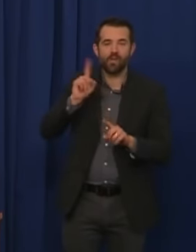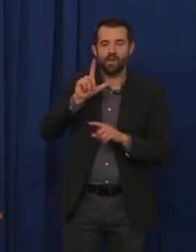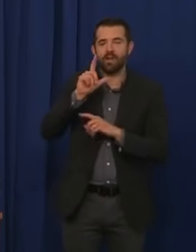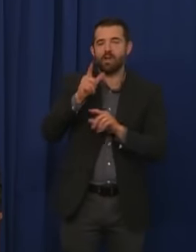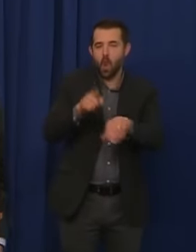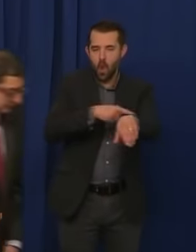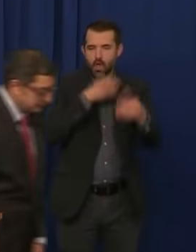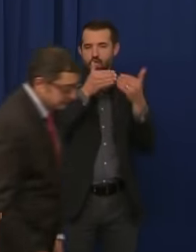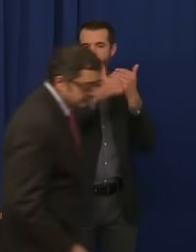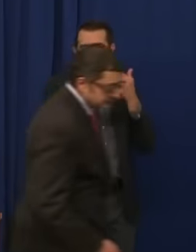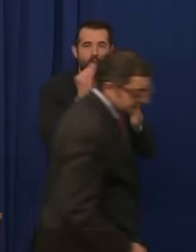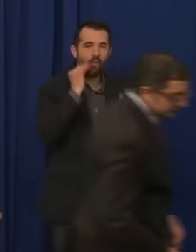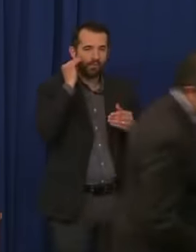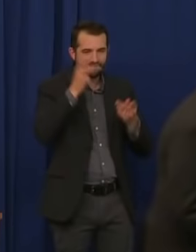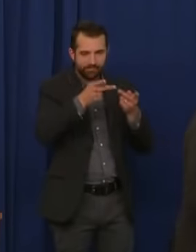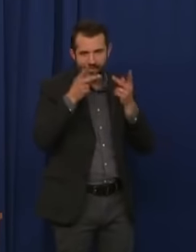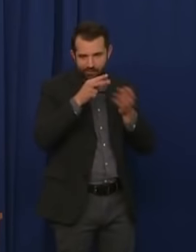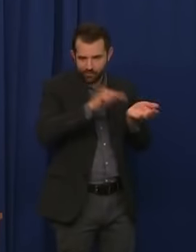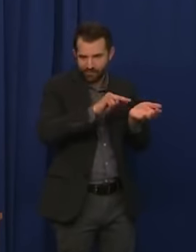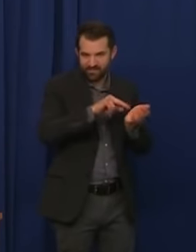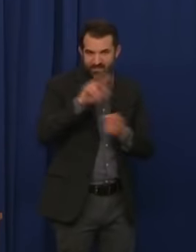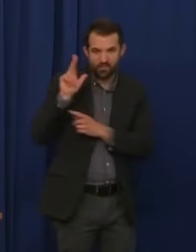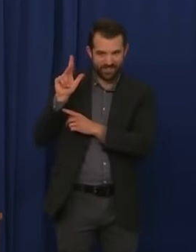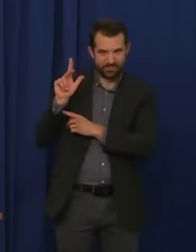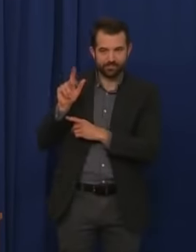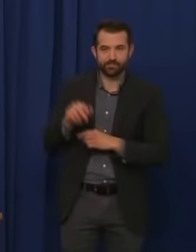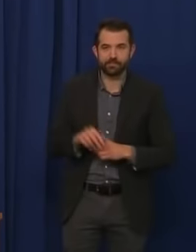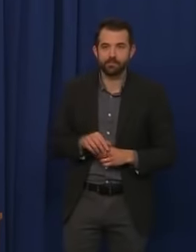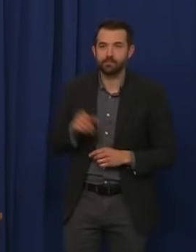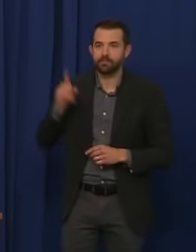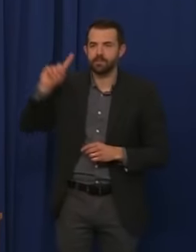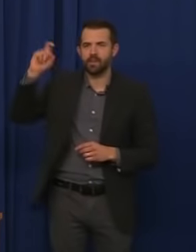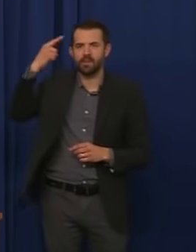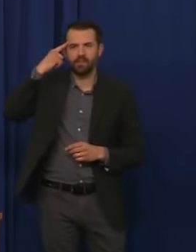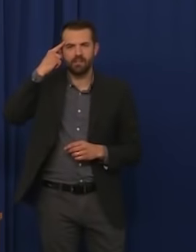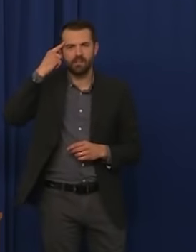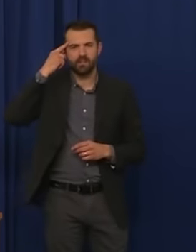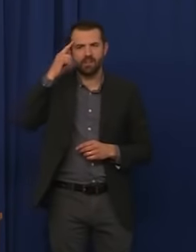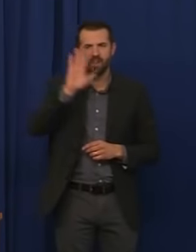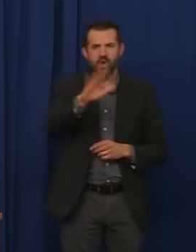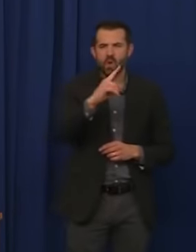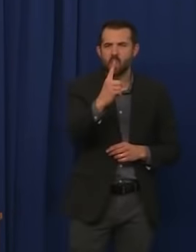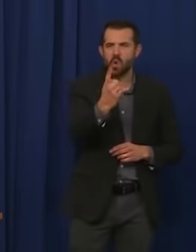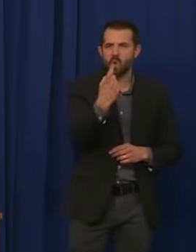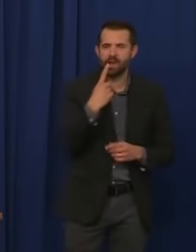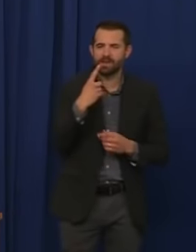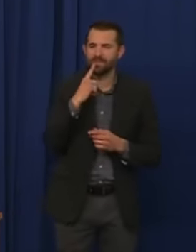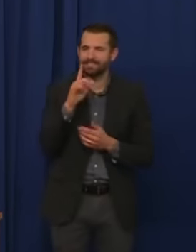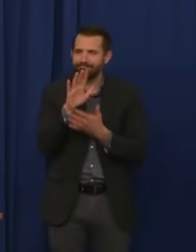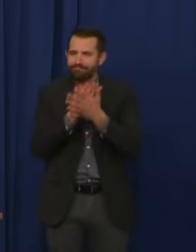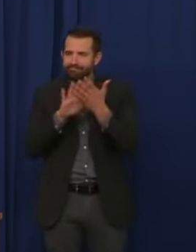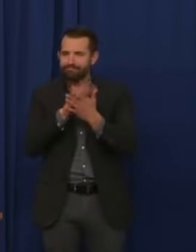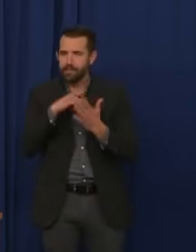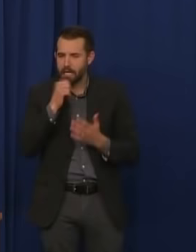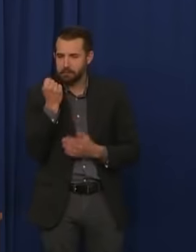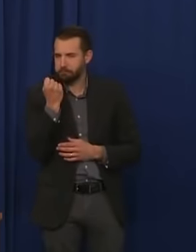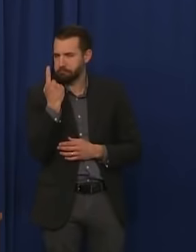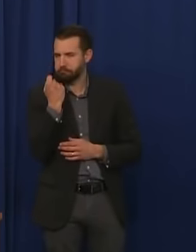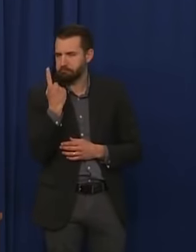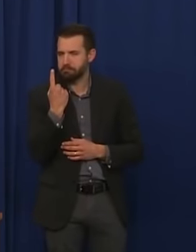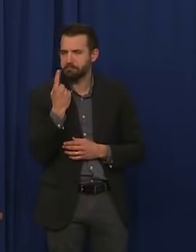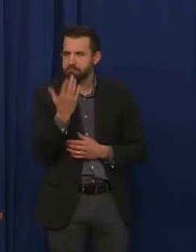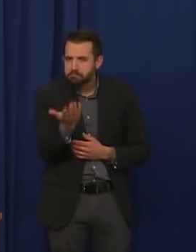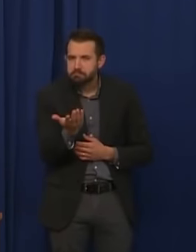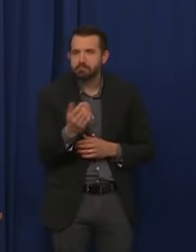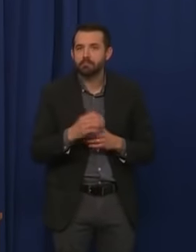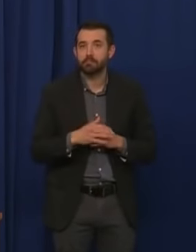Governor? Right. I'm not clear on your question, Phil, but I think you're saying that the education commissioner and our